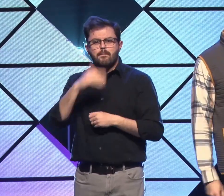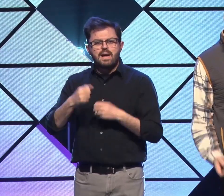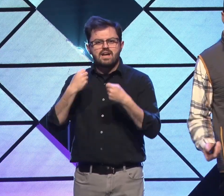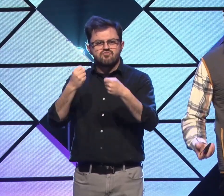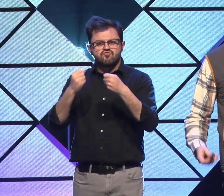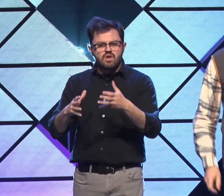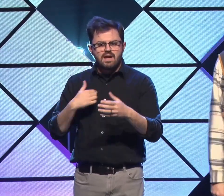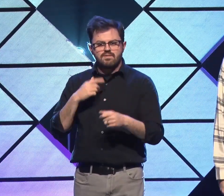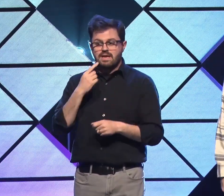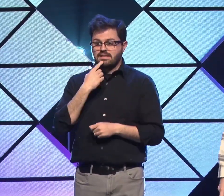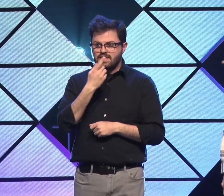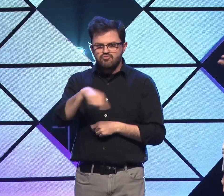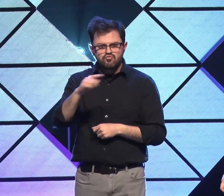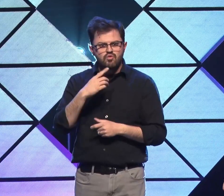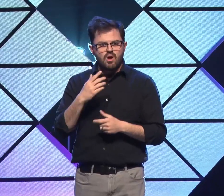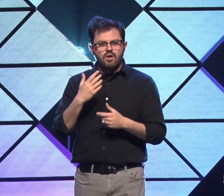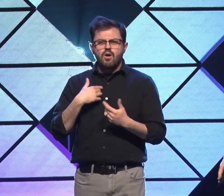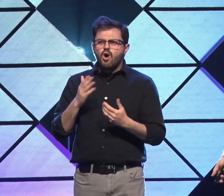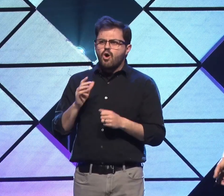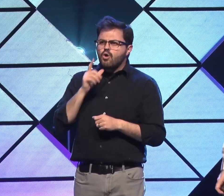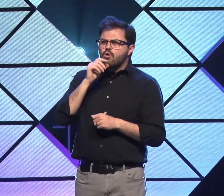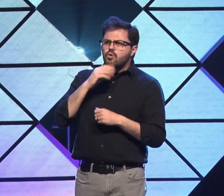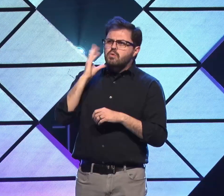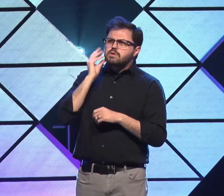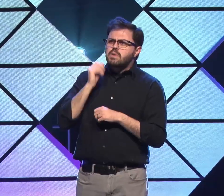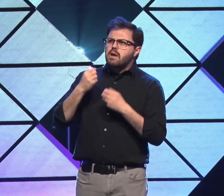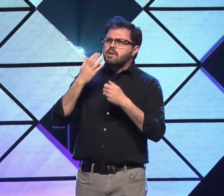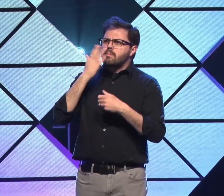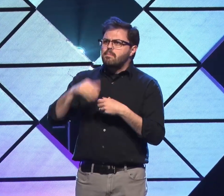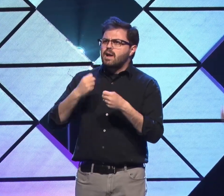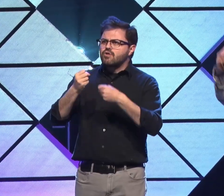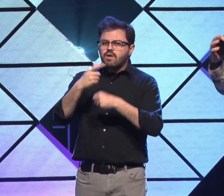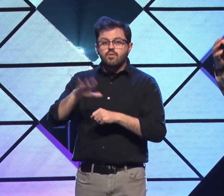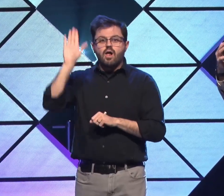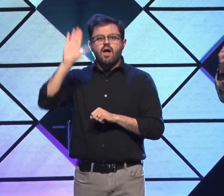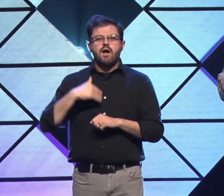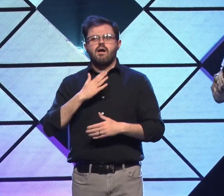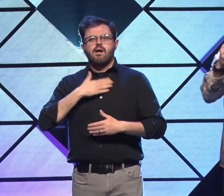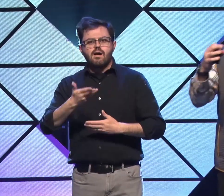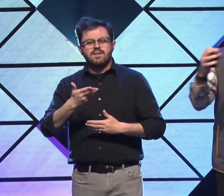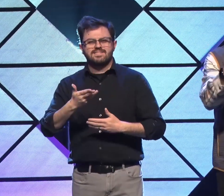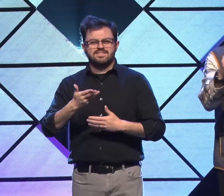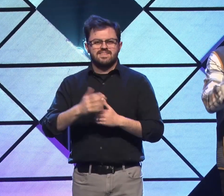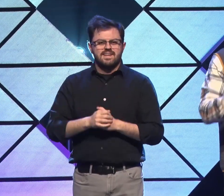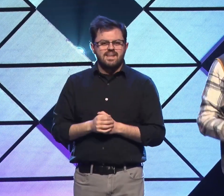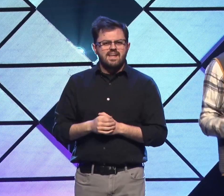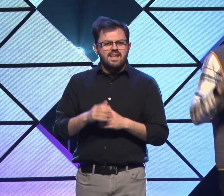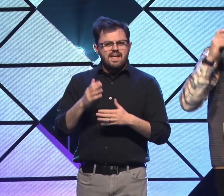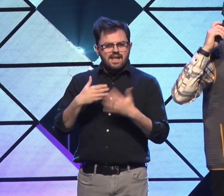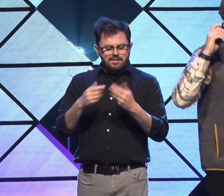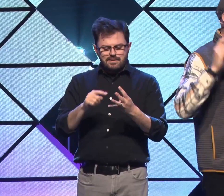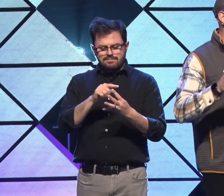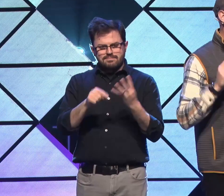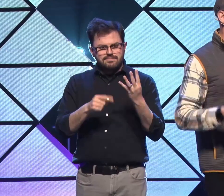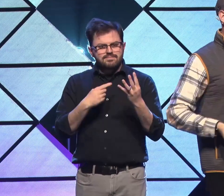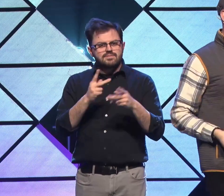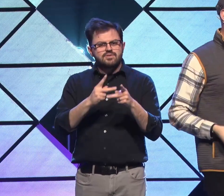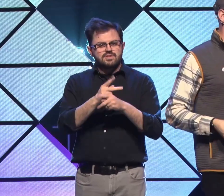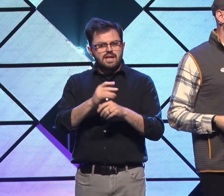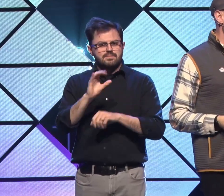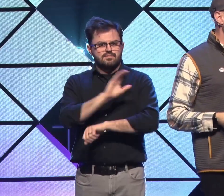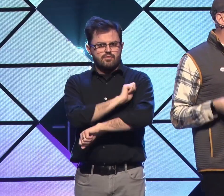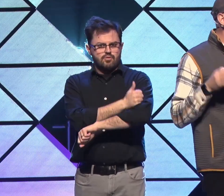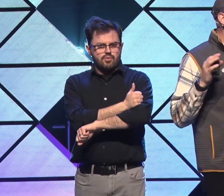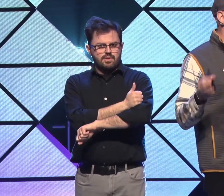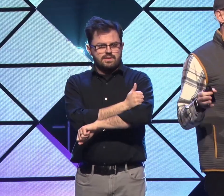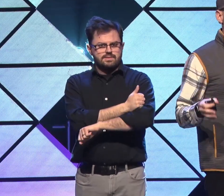your hand and you just admitted it in front of your partner. So, sorry. Right, so these are all like authority types. Now let's talk about